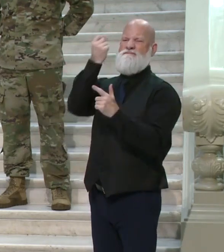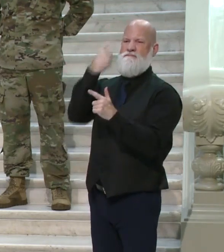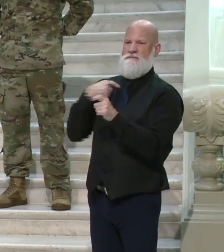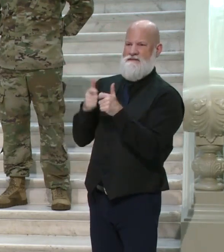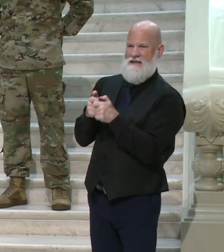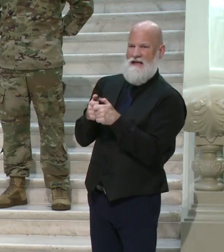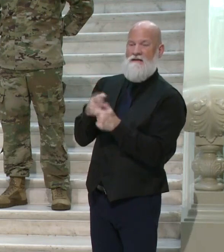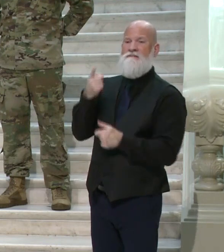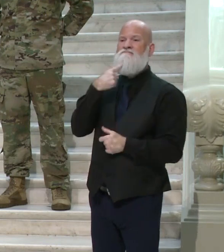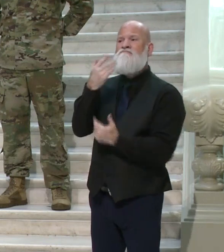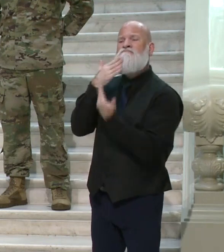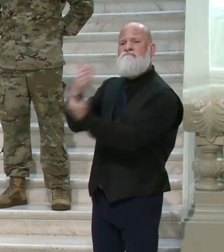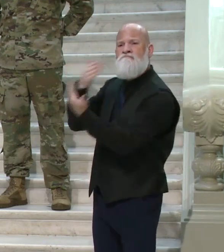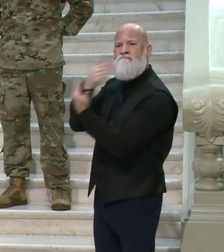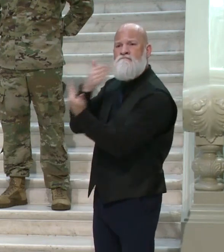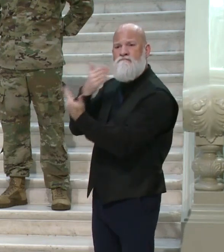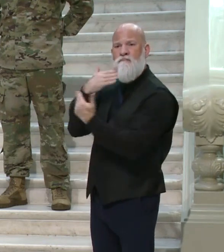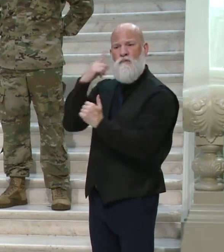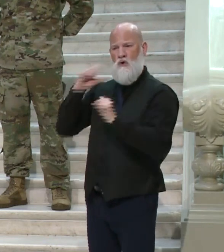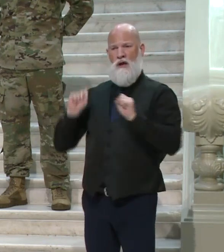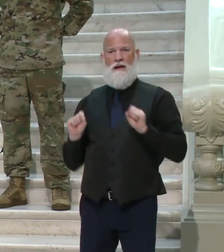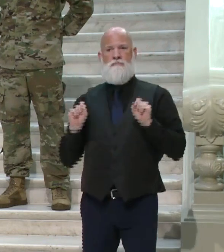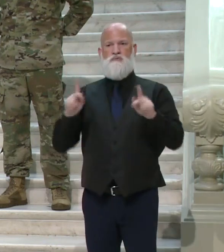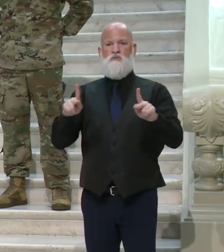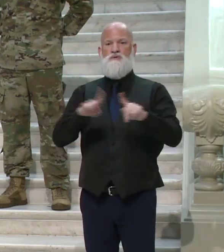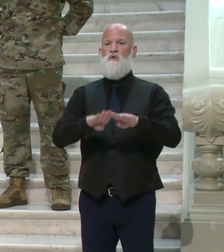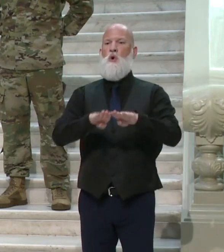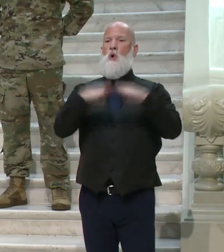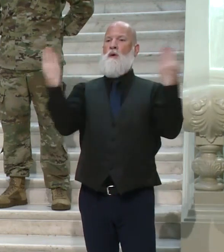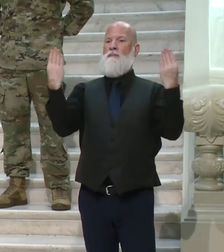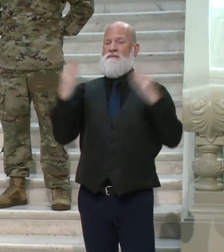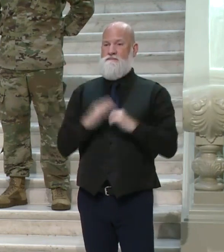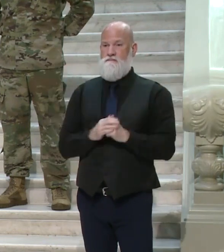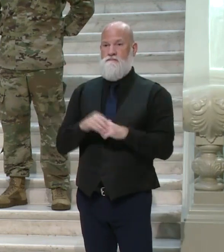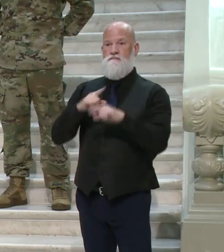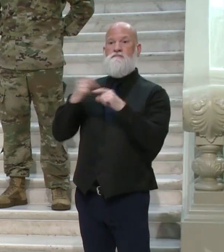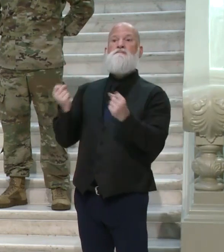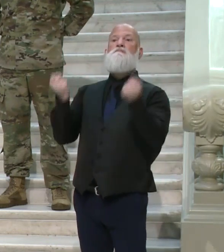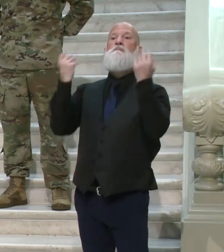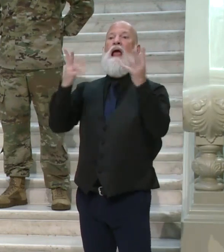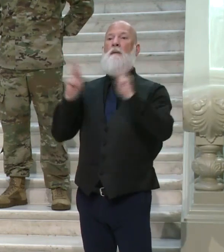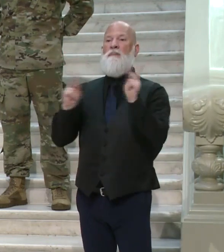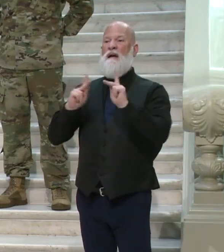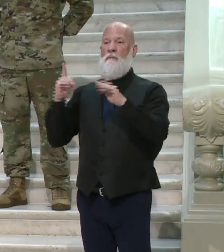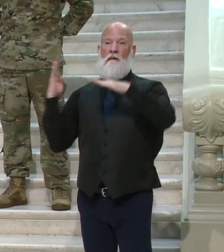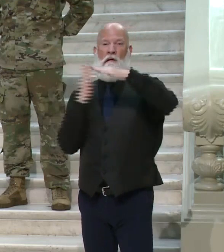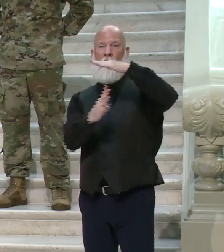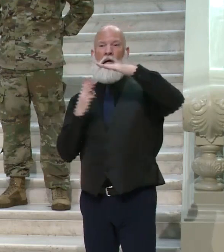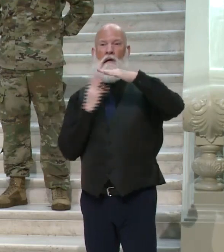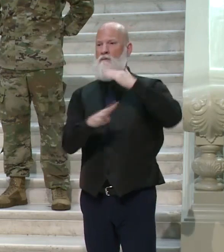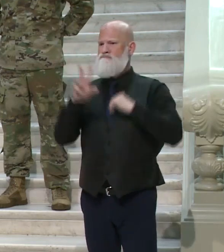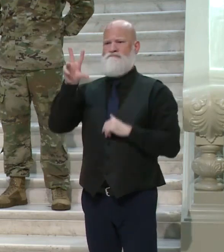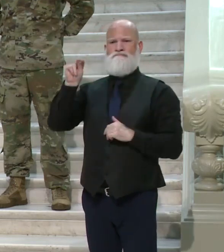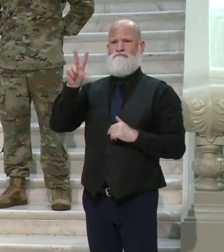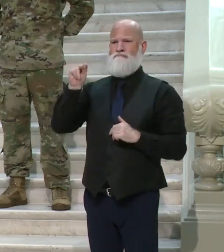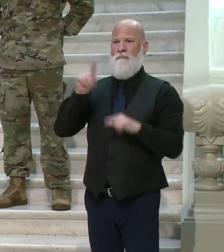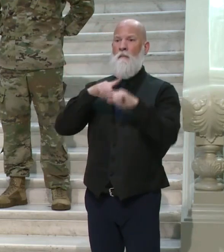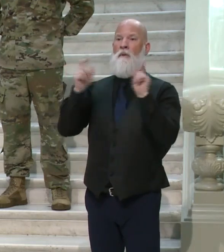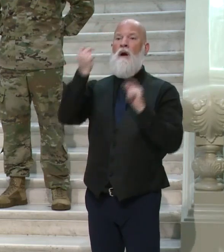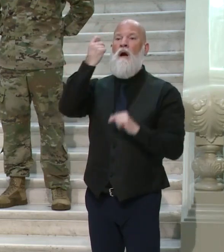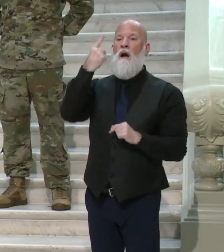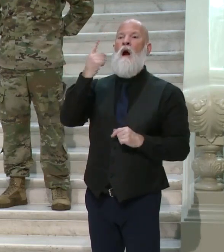us the opportunity. We had a very light day." He said, "What people don't realize, it's going to take us a while to build this back